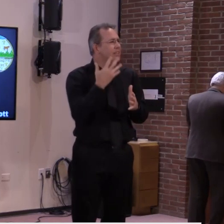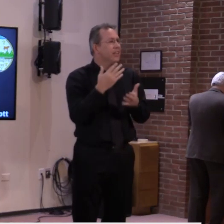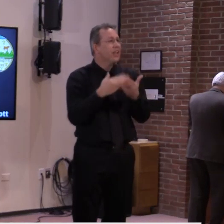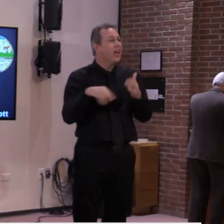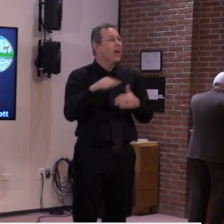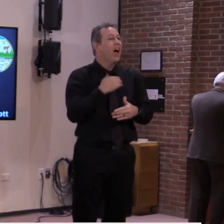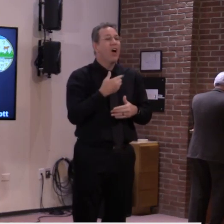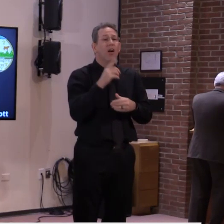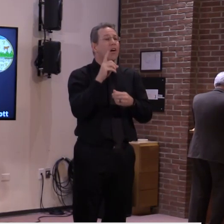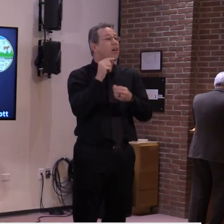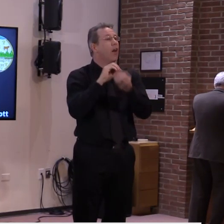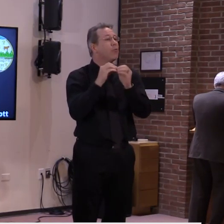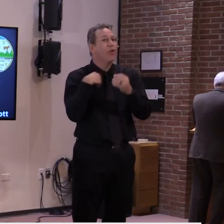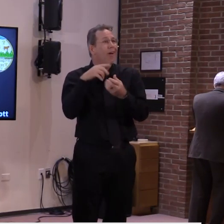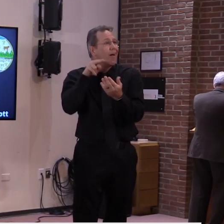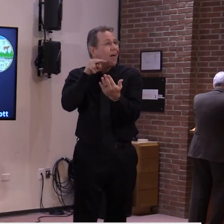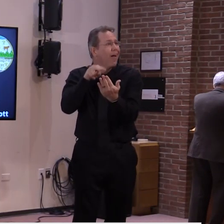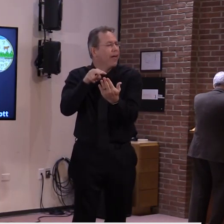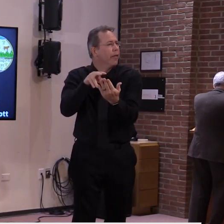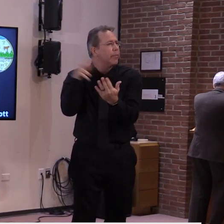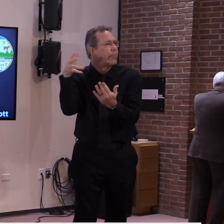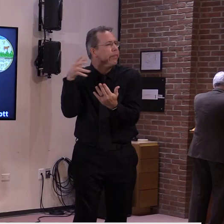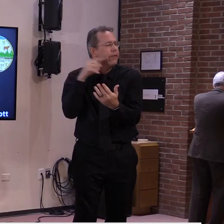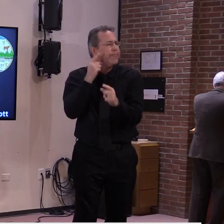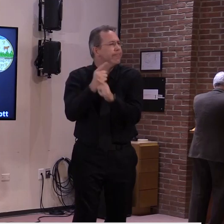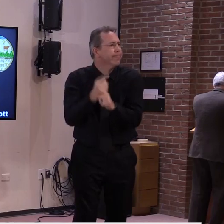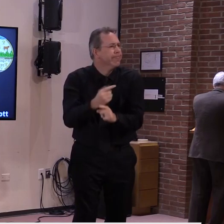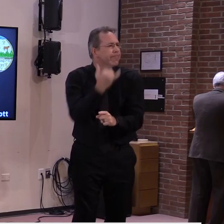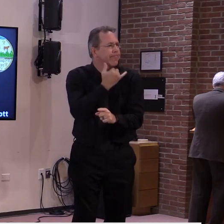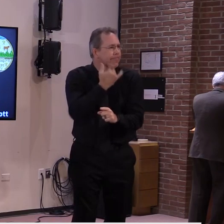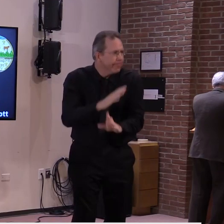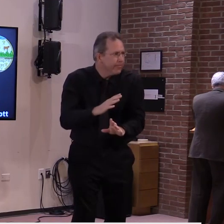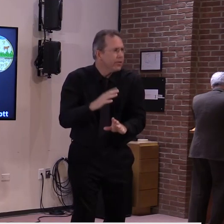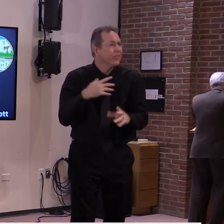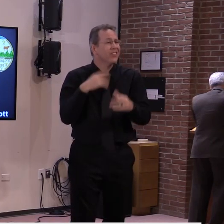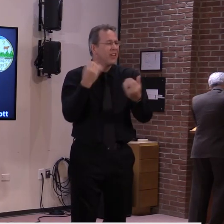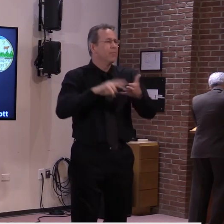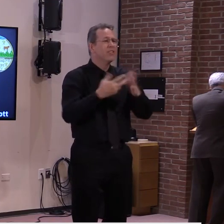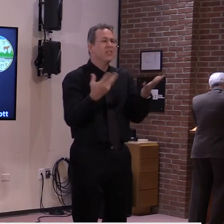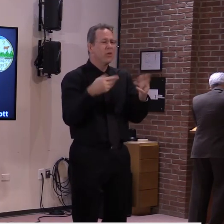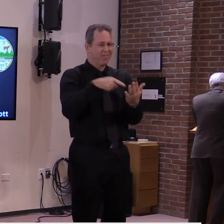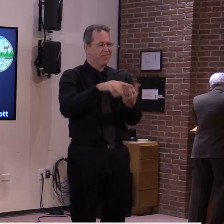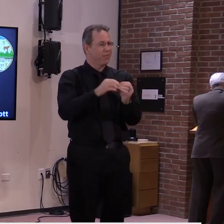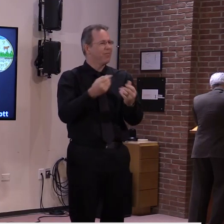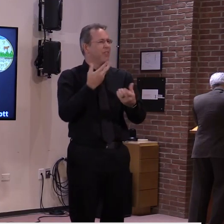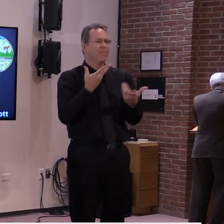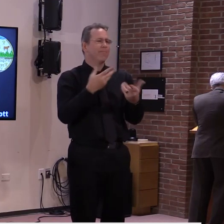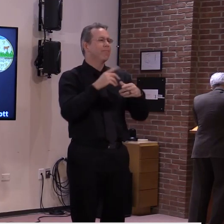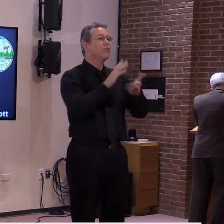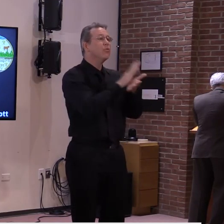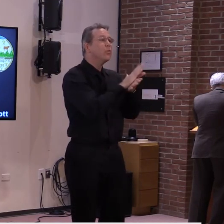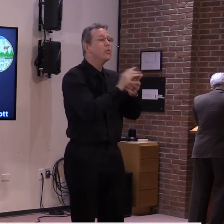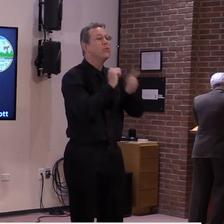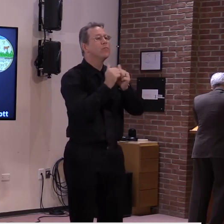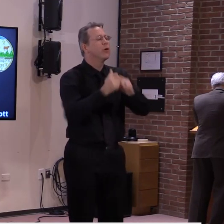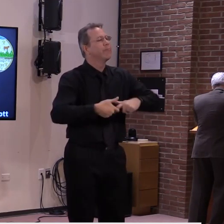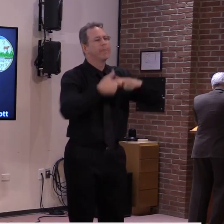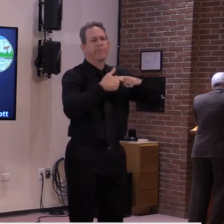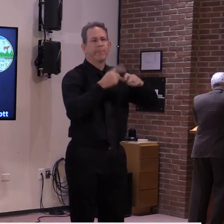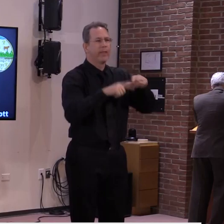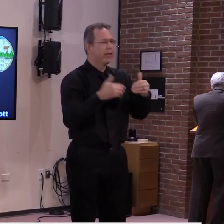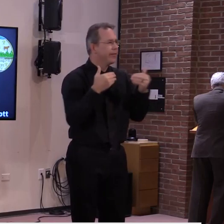or recreational sports at this time, but we'll continue to evaluate this each week.